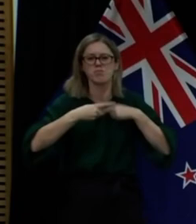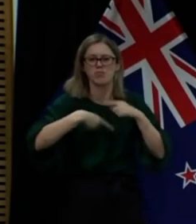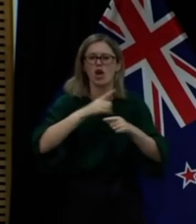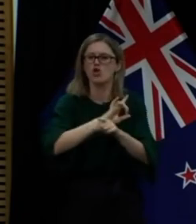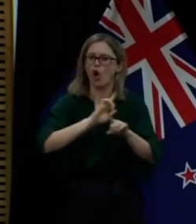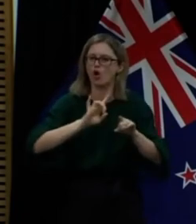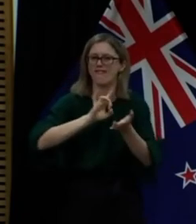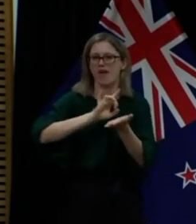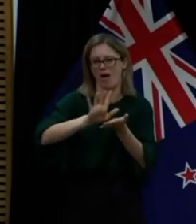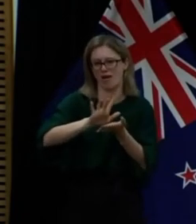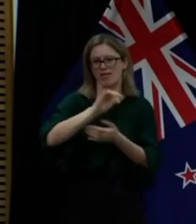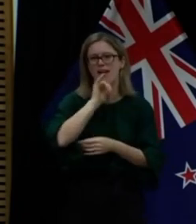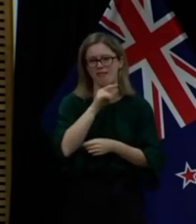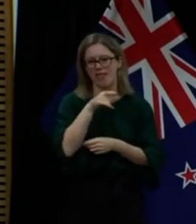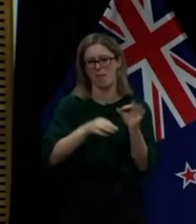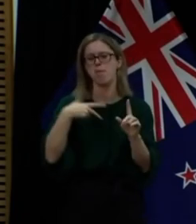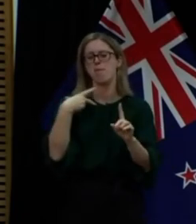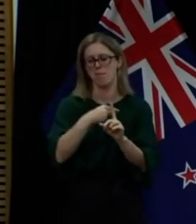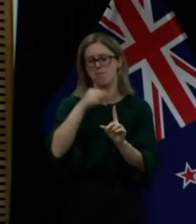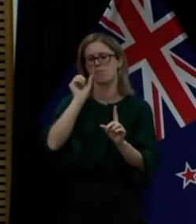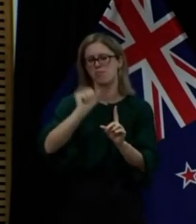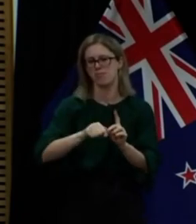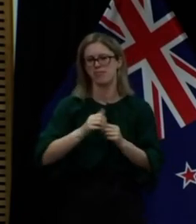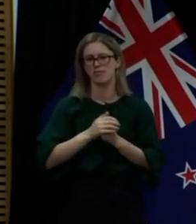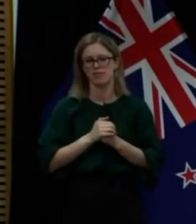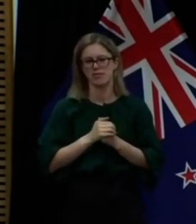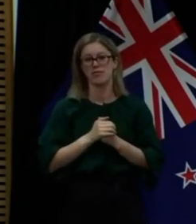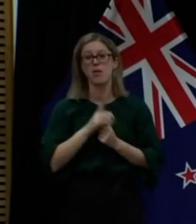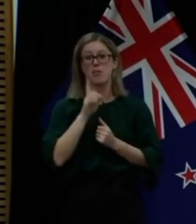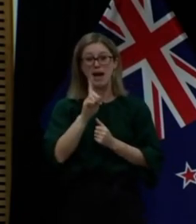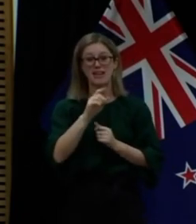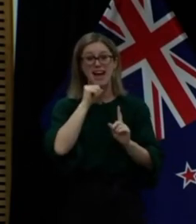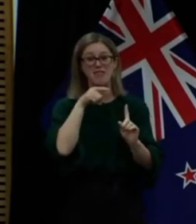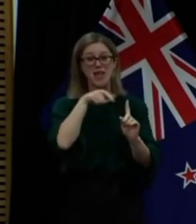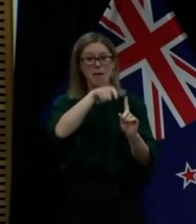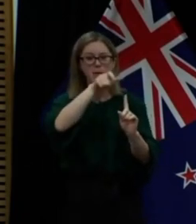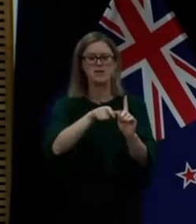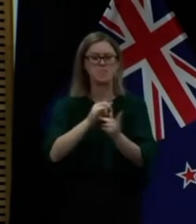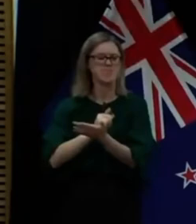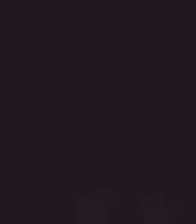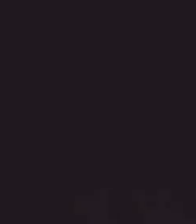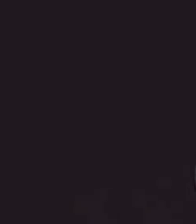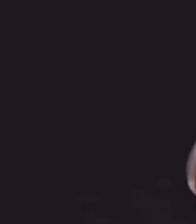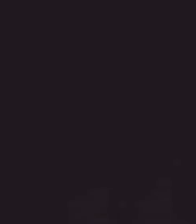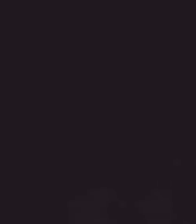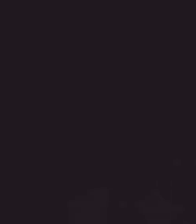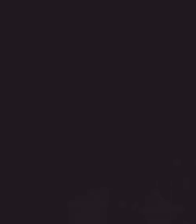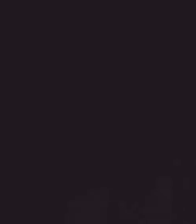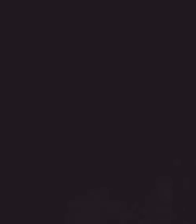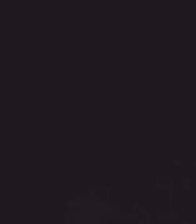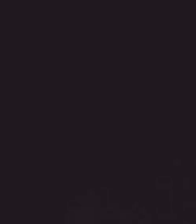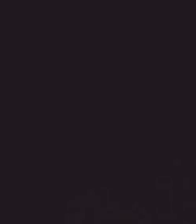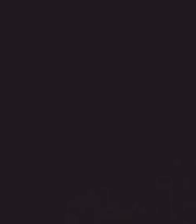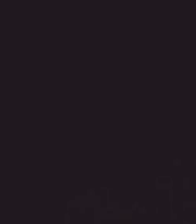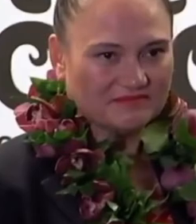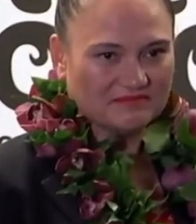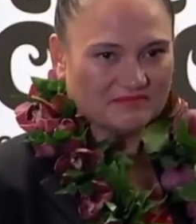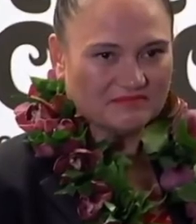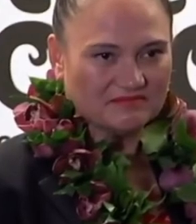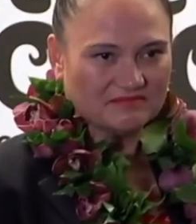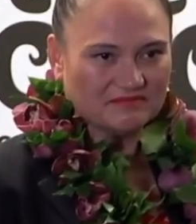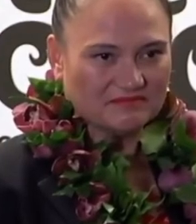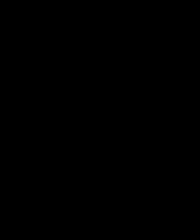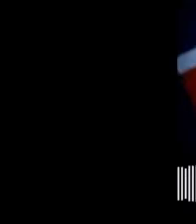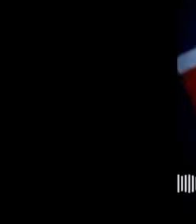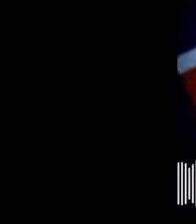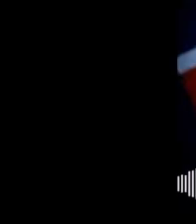if they get vaccinated in that period. But their employment will be terminated if they do not. A mighty big stick. People made